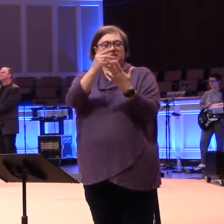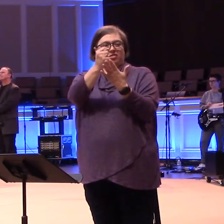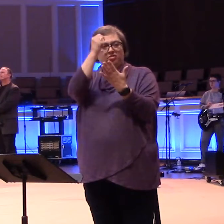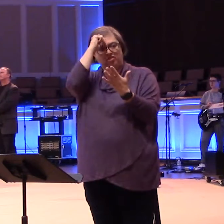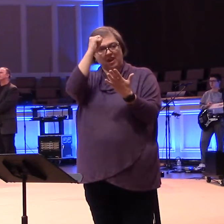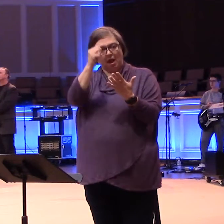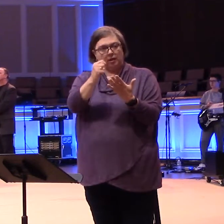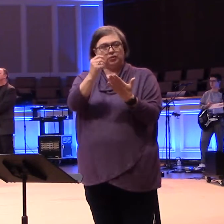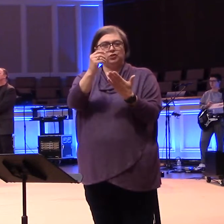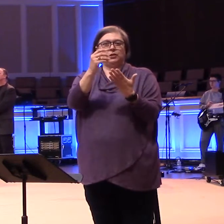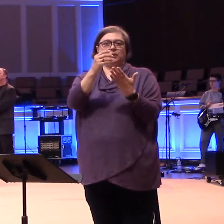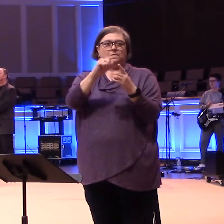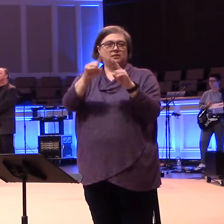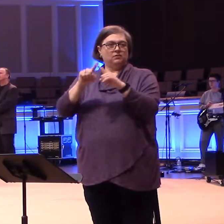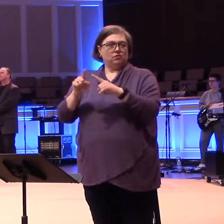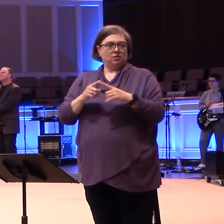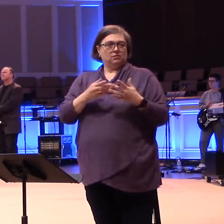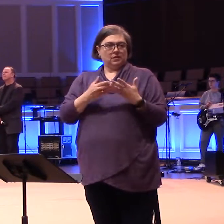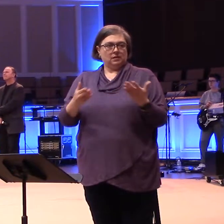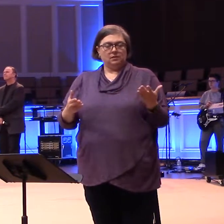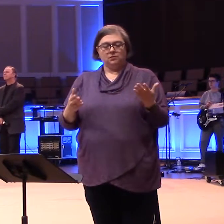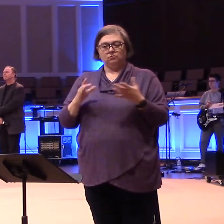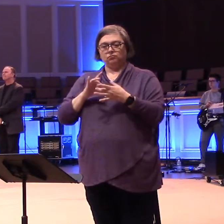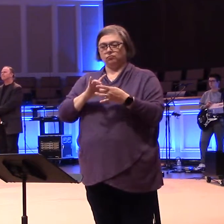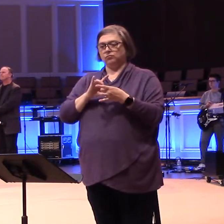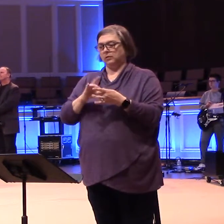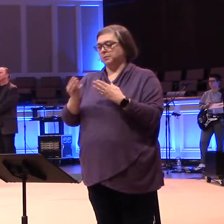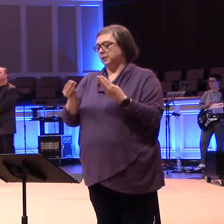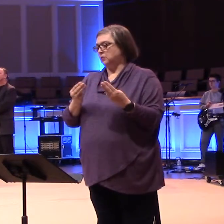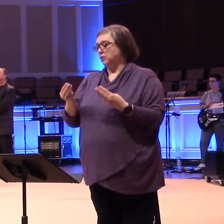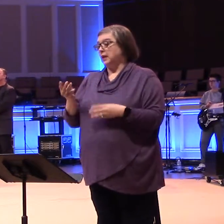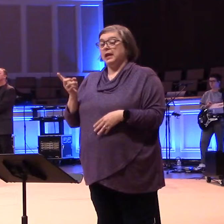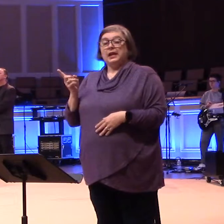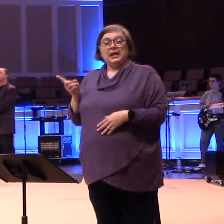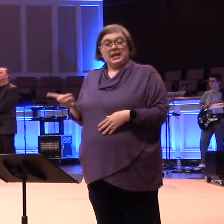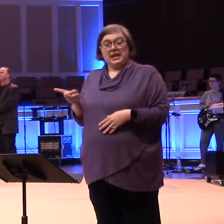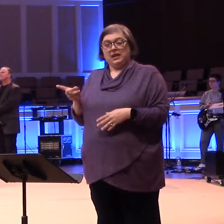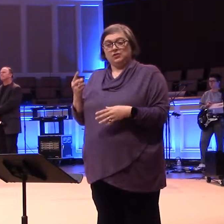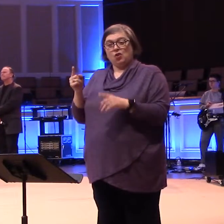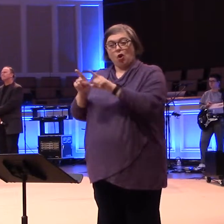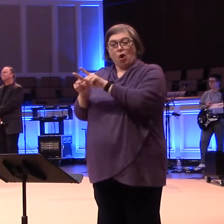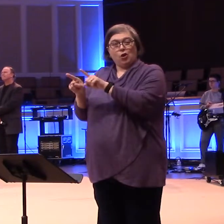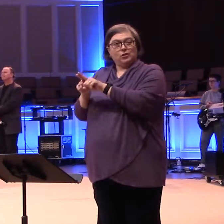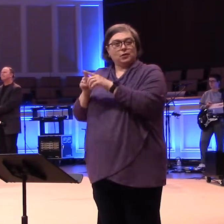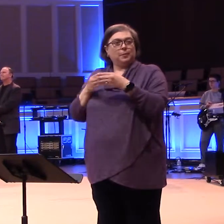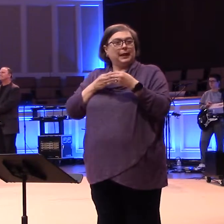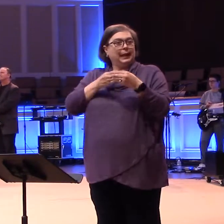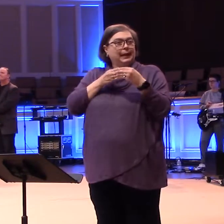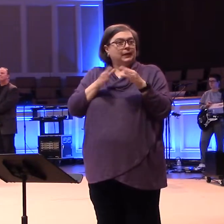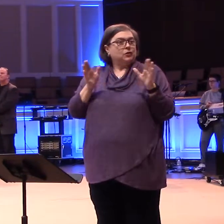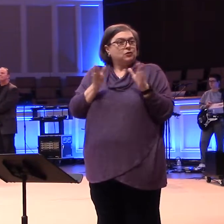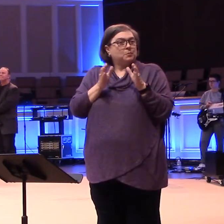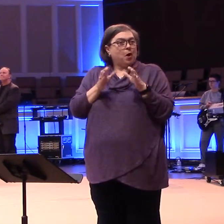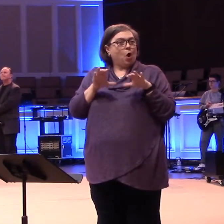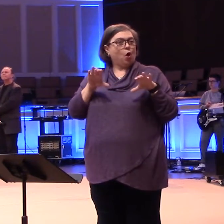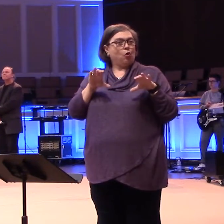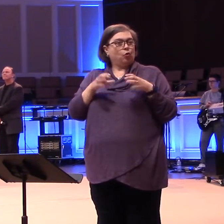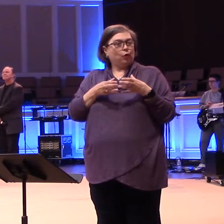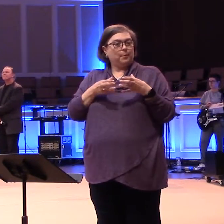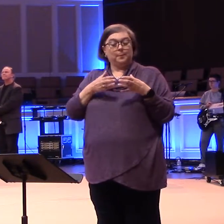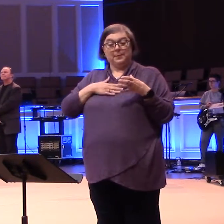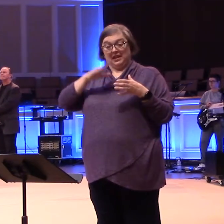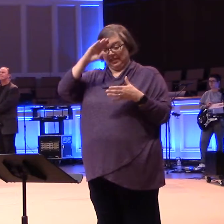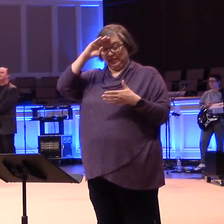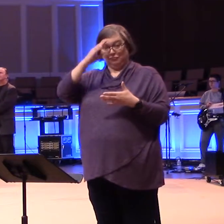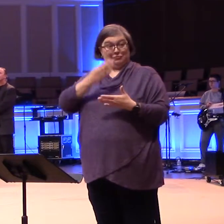him mightily in our church in so many ways as a deacon, as a Sunday school teacher. But Shane has also for years been leading a small group. In fact, he's been my son Jake's